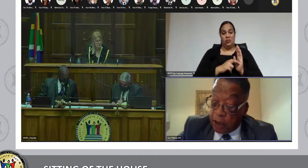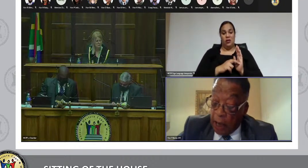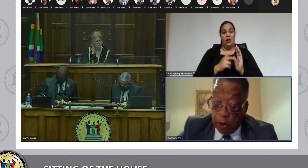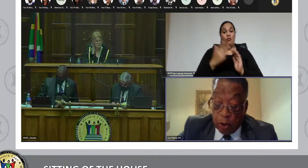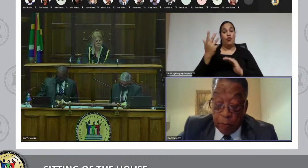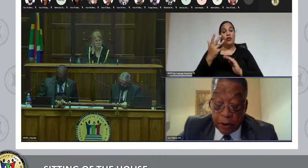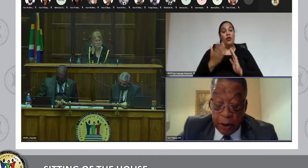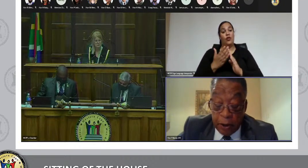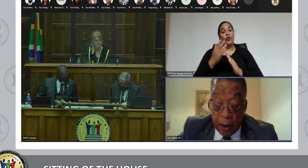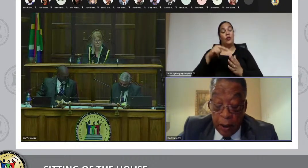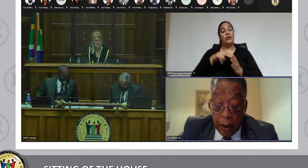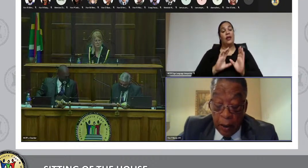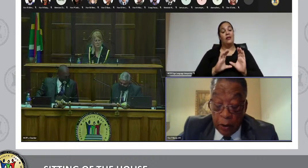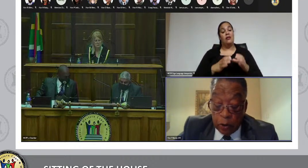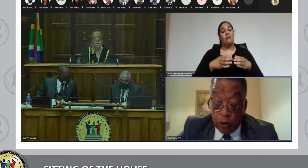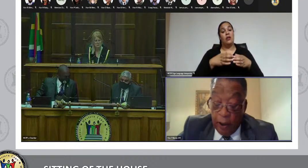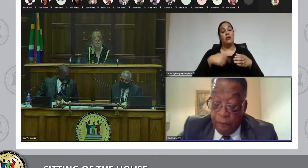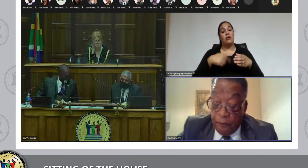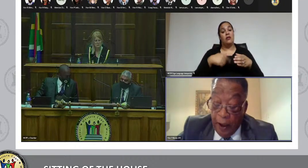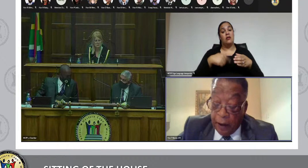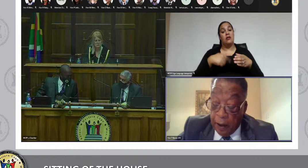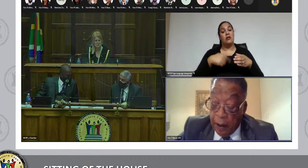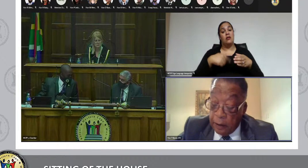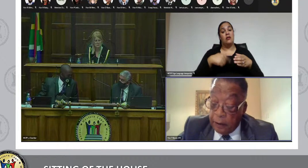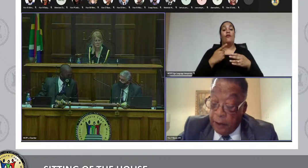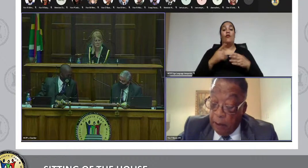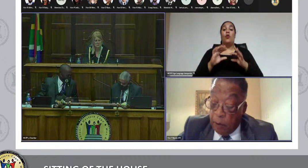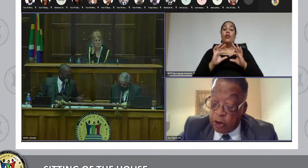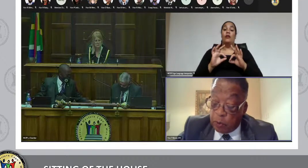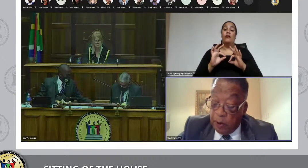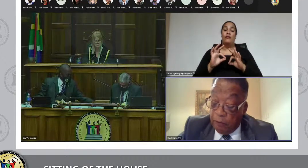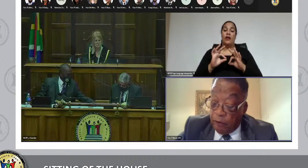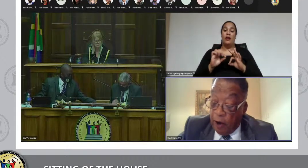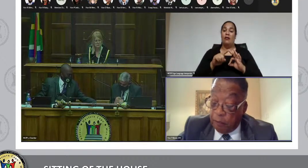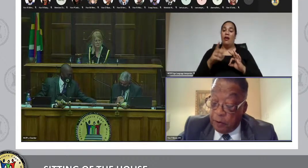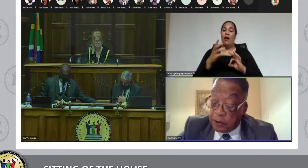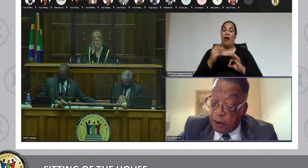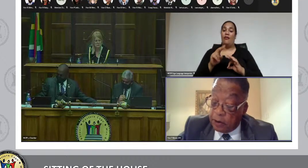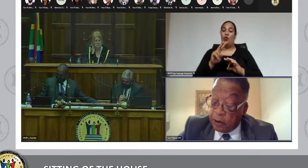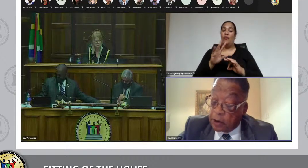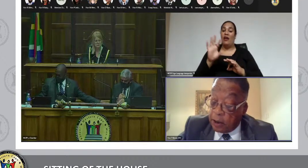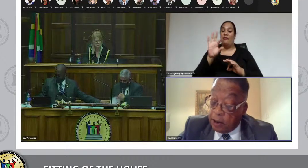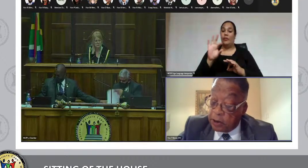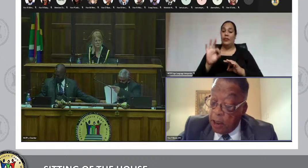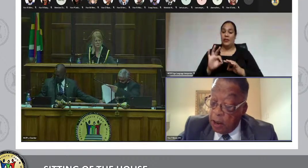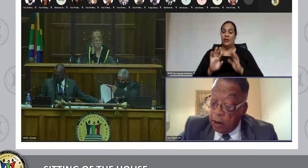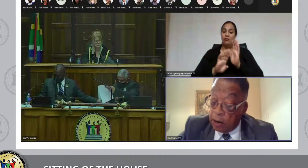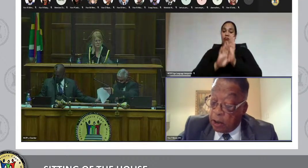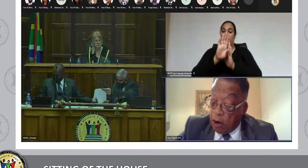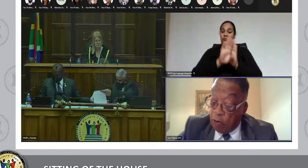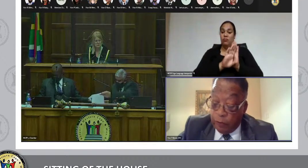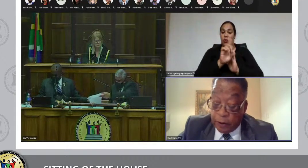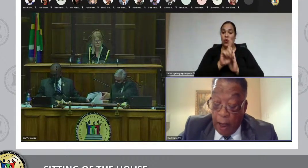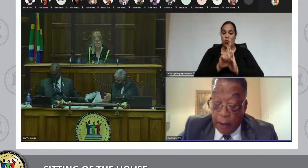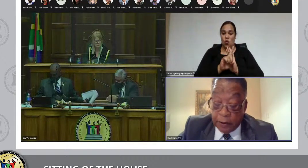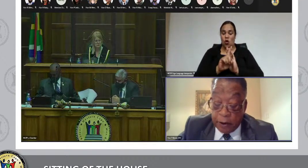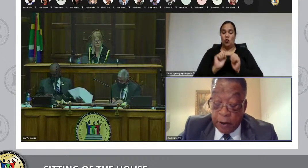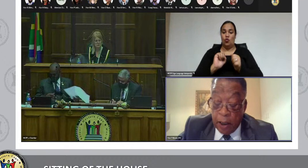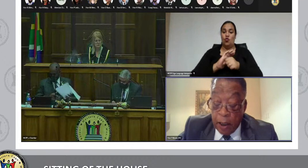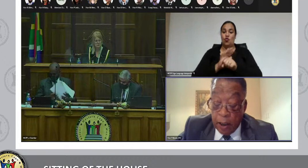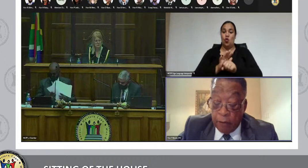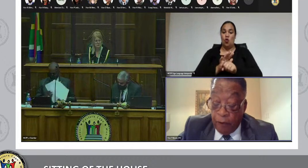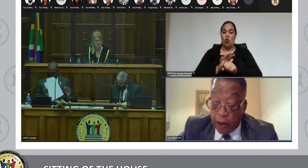presented to the Standing Committee, to the effect that there was a 25% increase in